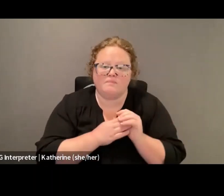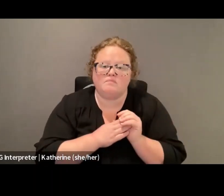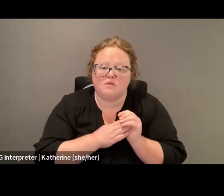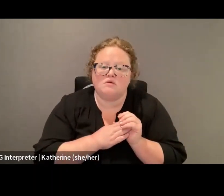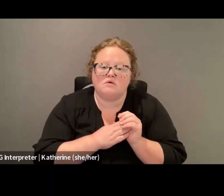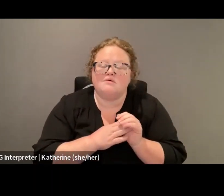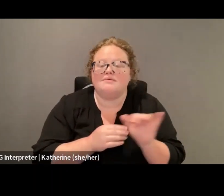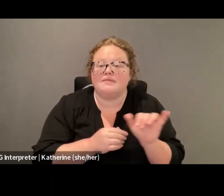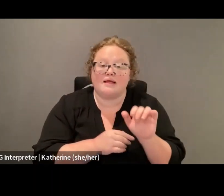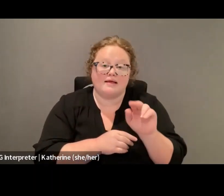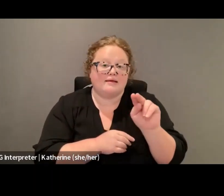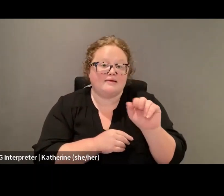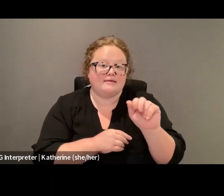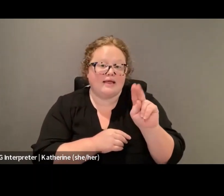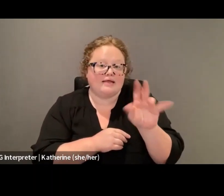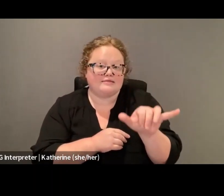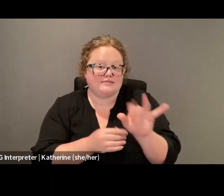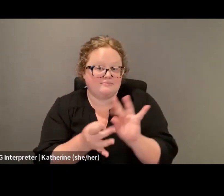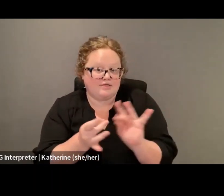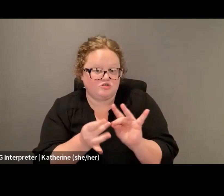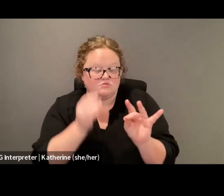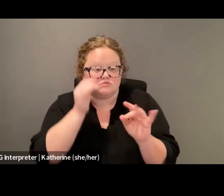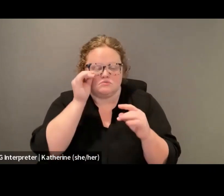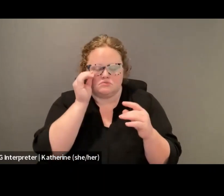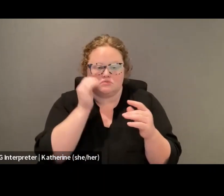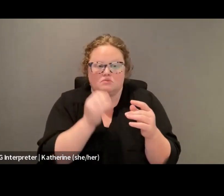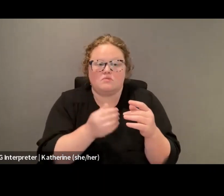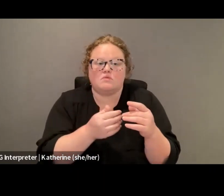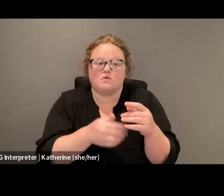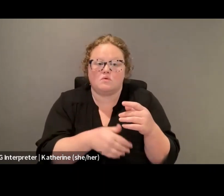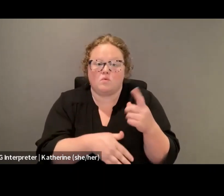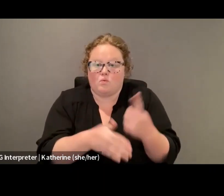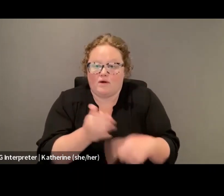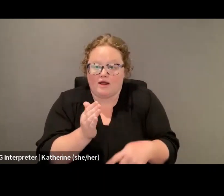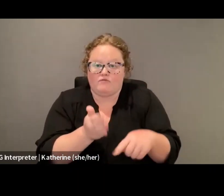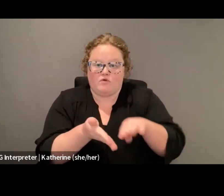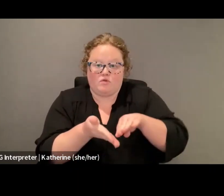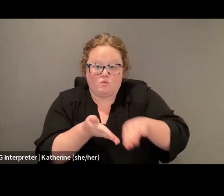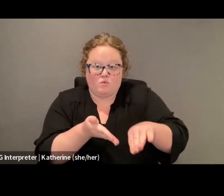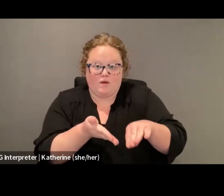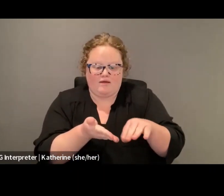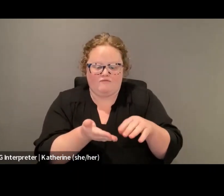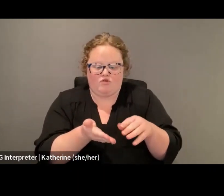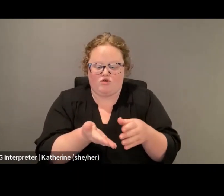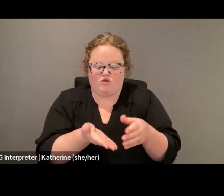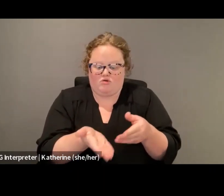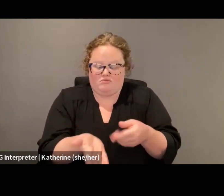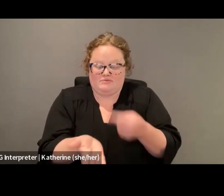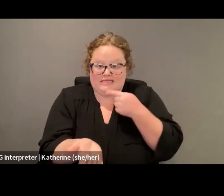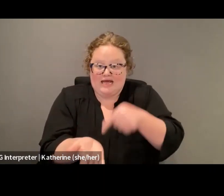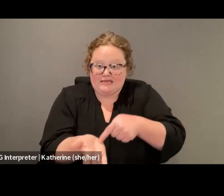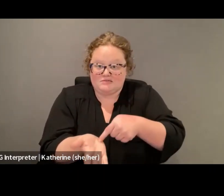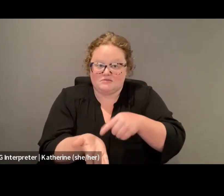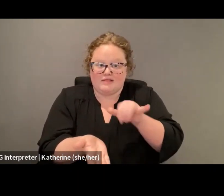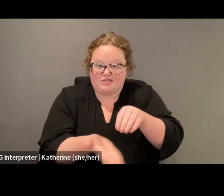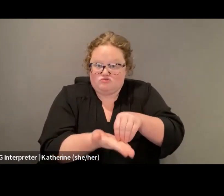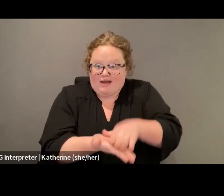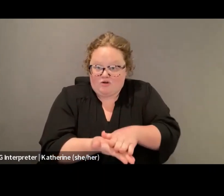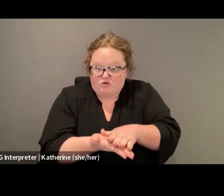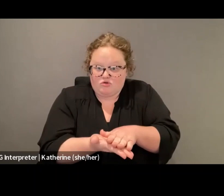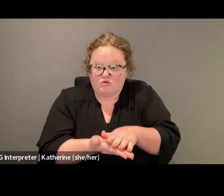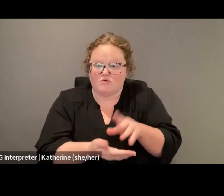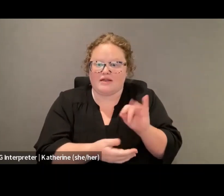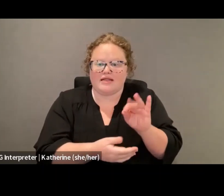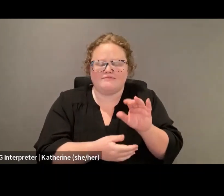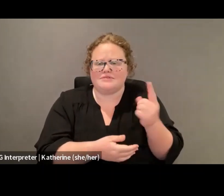As Nancy was saying, I mean, whatever is in the waiver is, you know, that is what is on record with CMS. So if someone tells you you can't get that service or